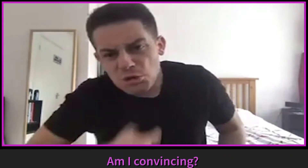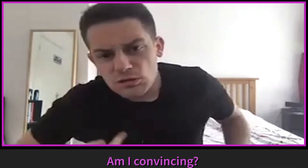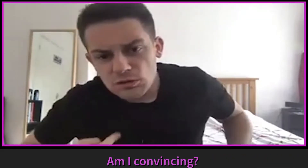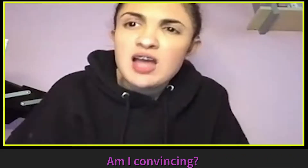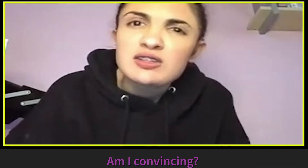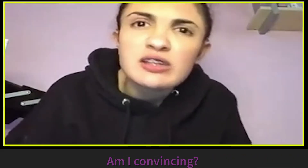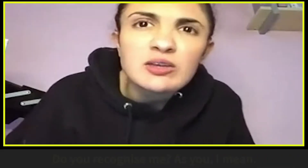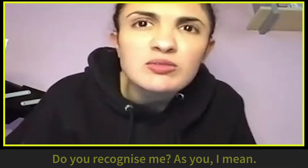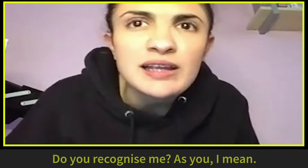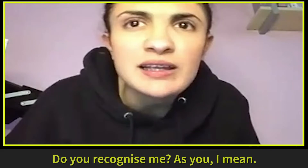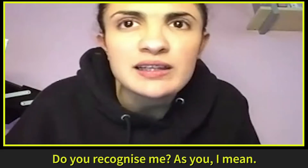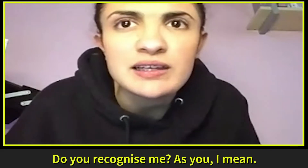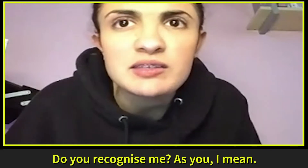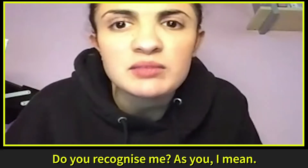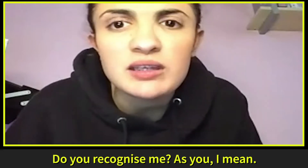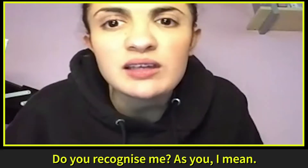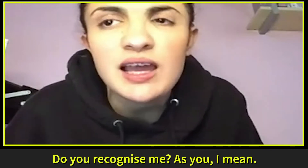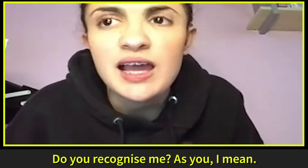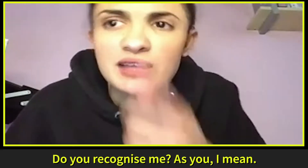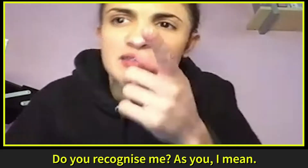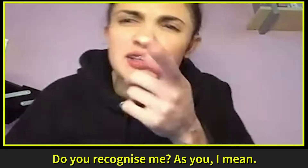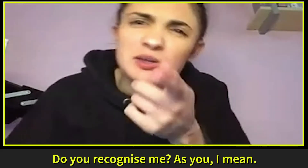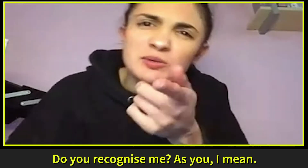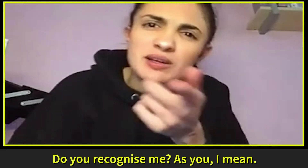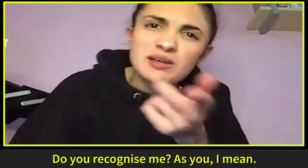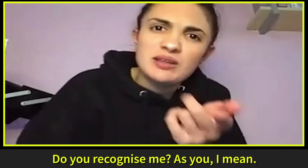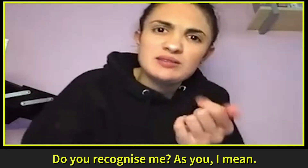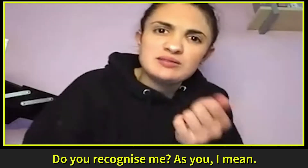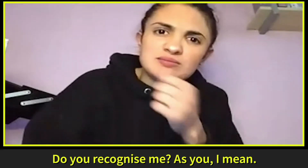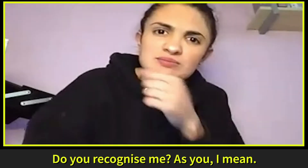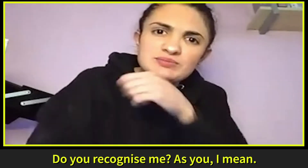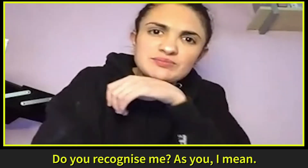Do you recognize me as you, I mean?